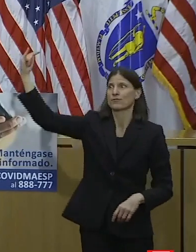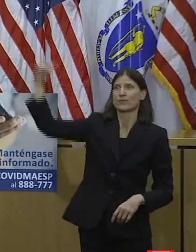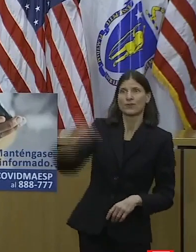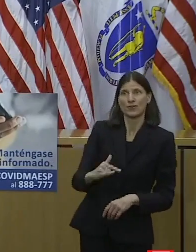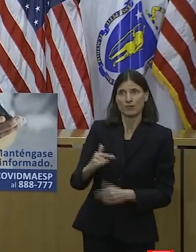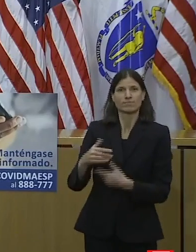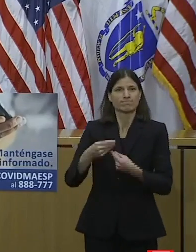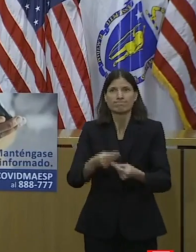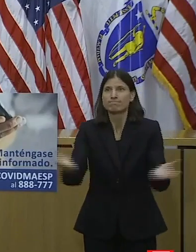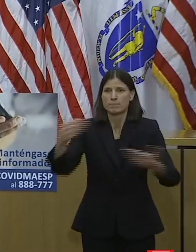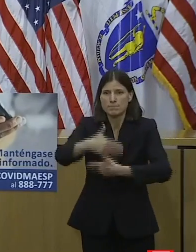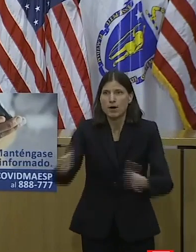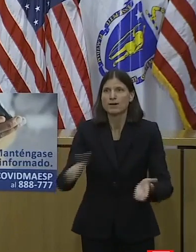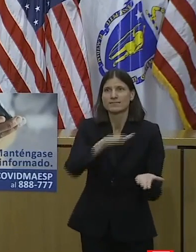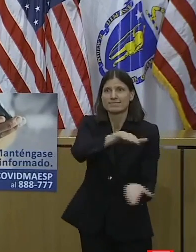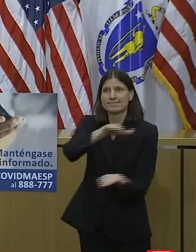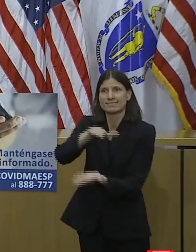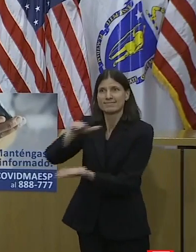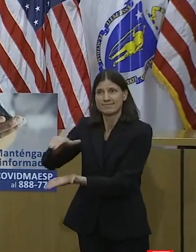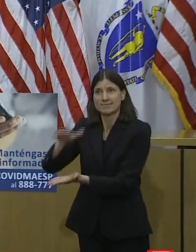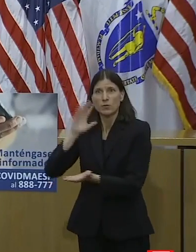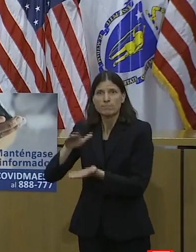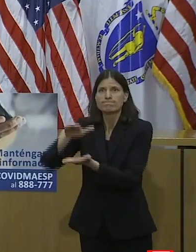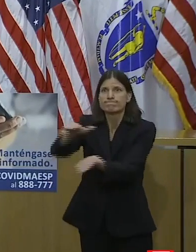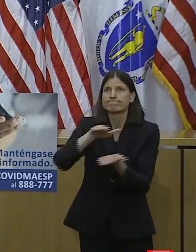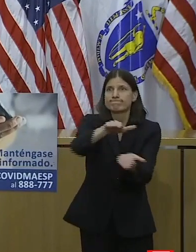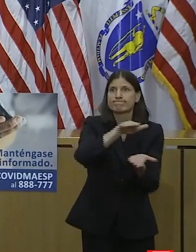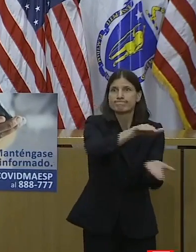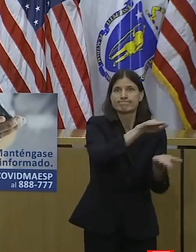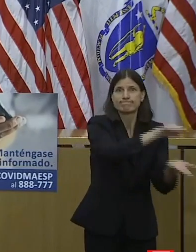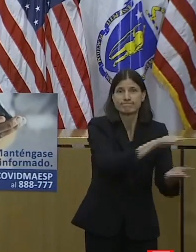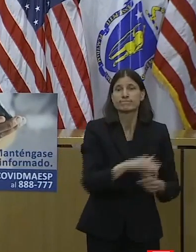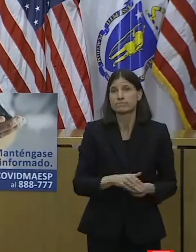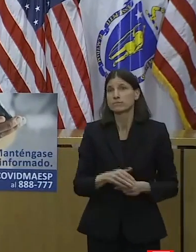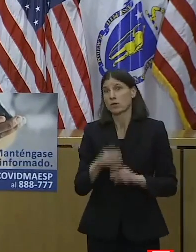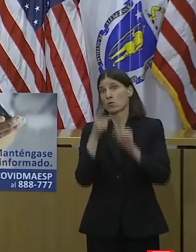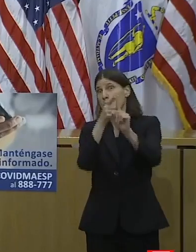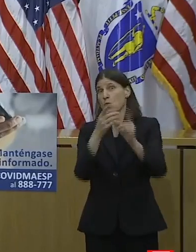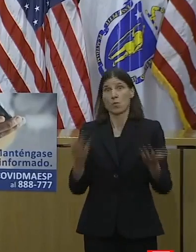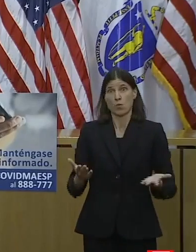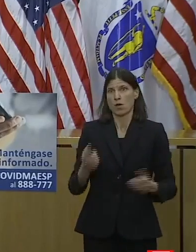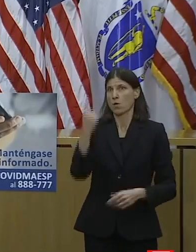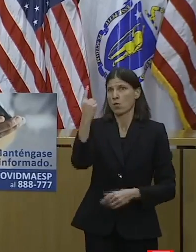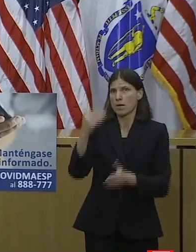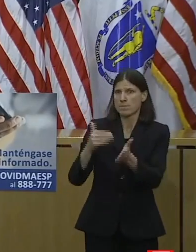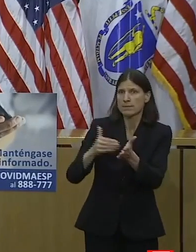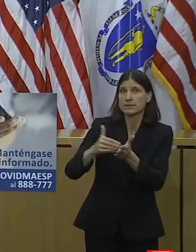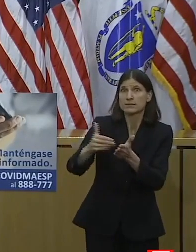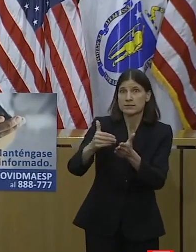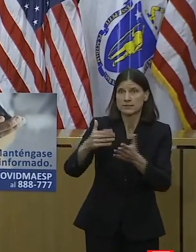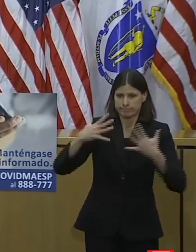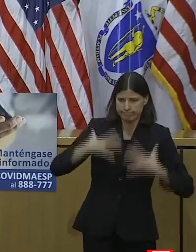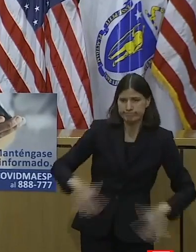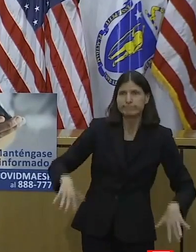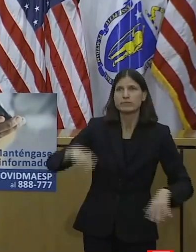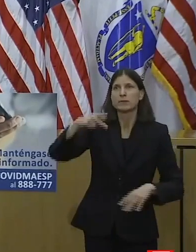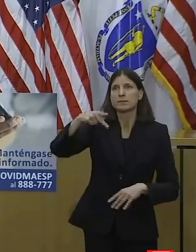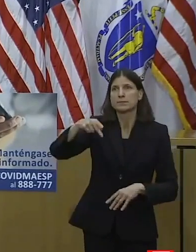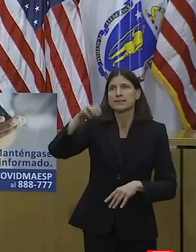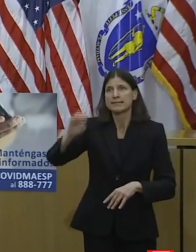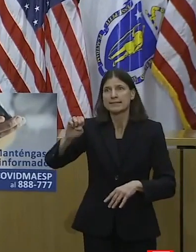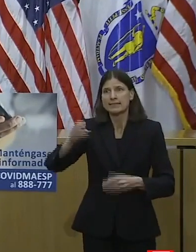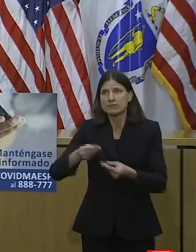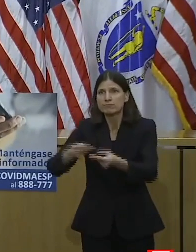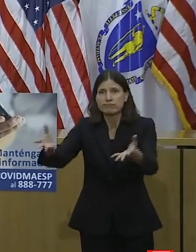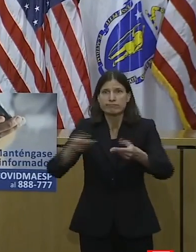million pieces of personal protective equipment, including 650,000 masks and 260,000 Tyvek